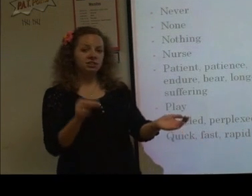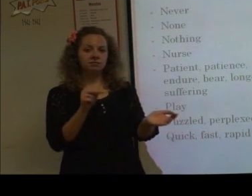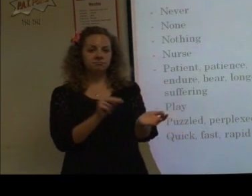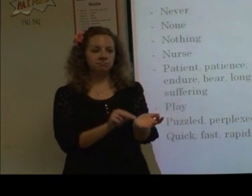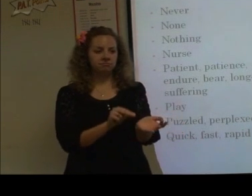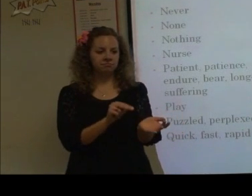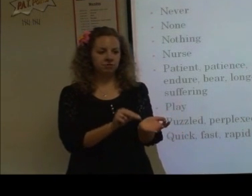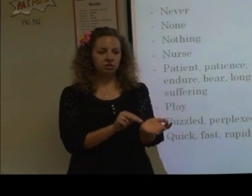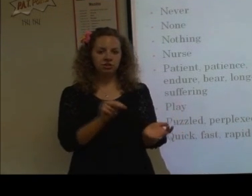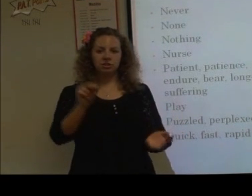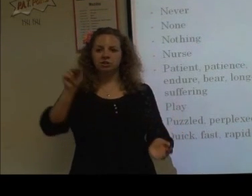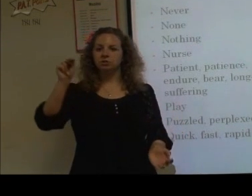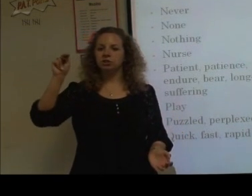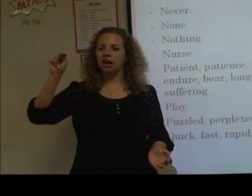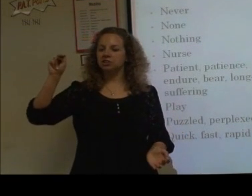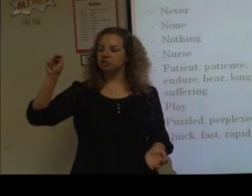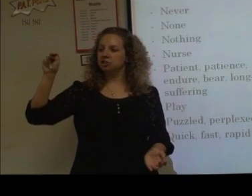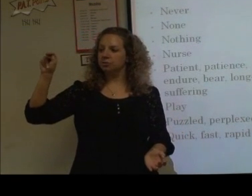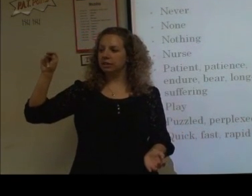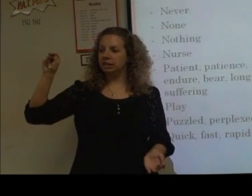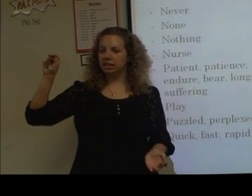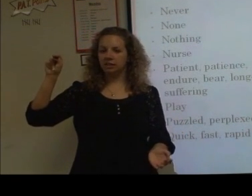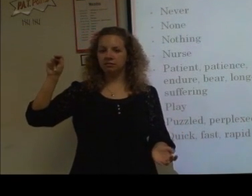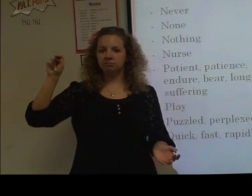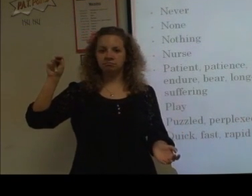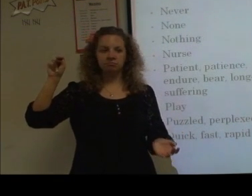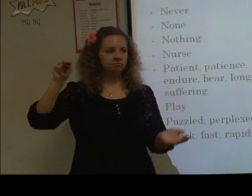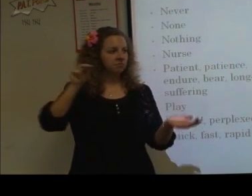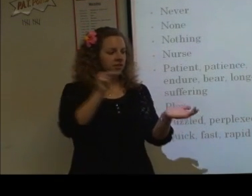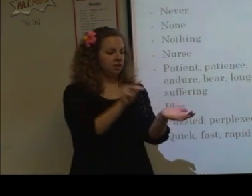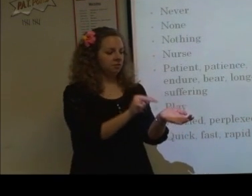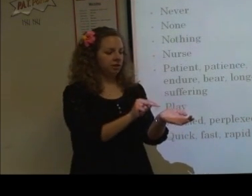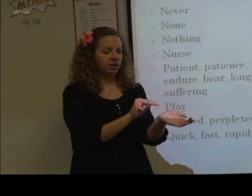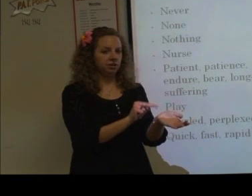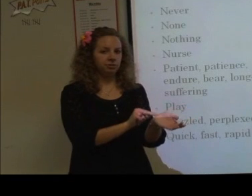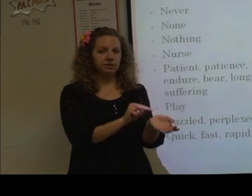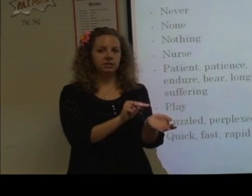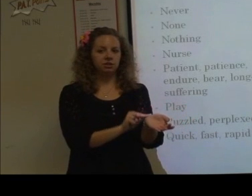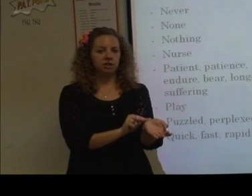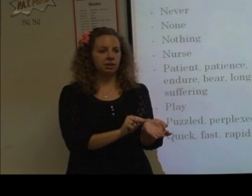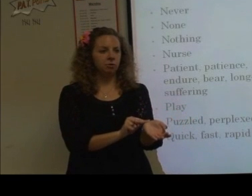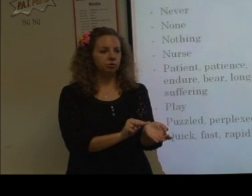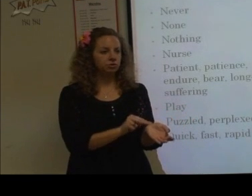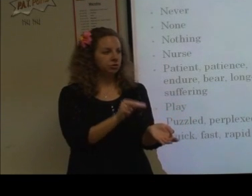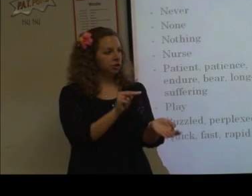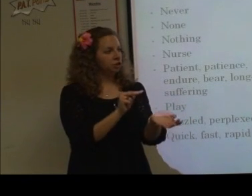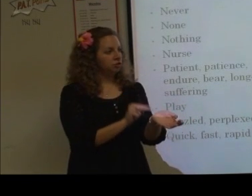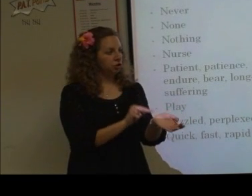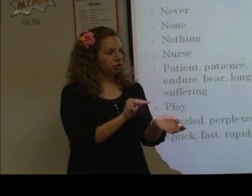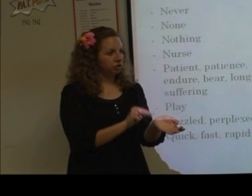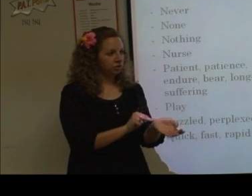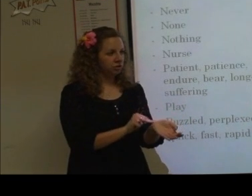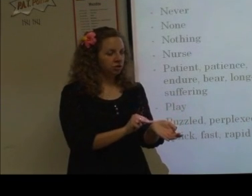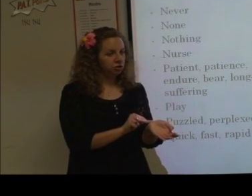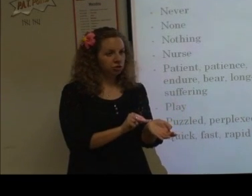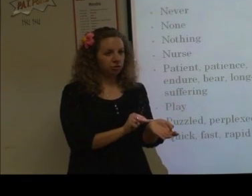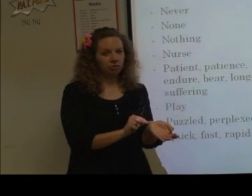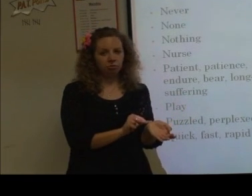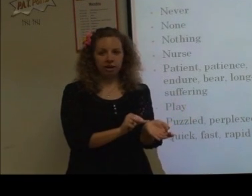nurse. So you're actually just doing an in, and right here on your wrist, like you're taking a pulse. Nurse. So right